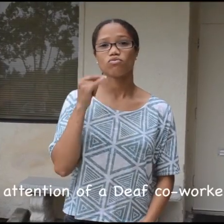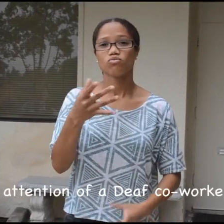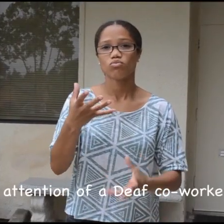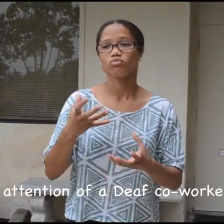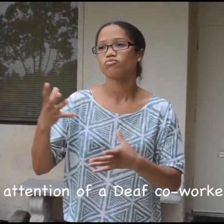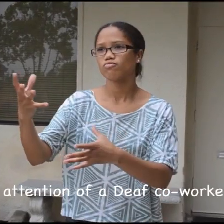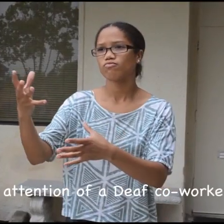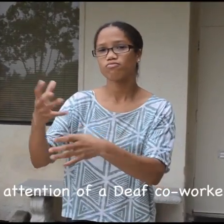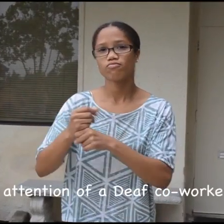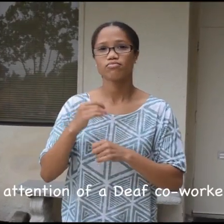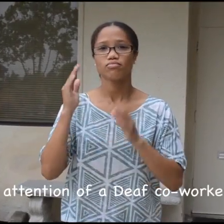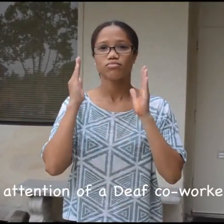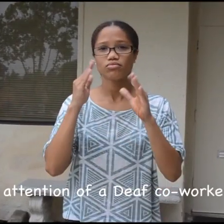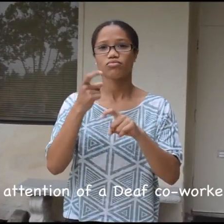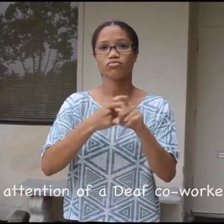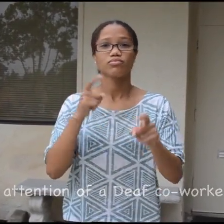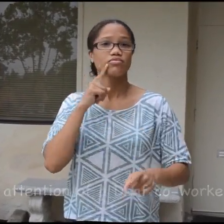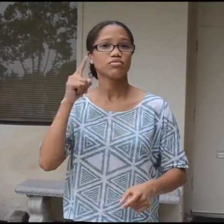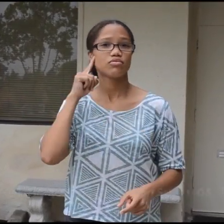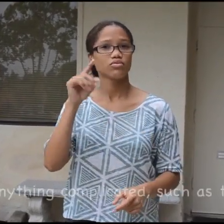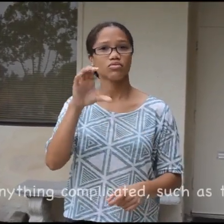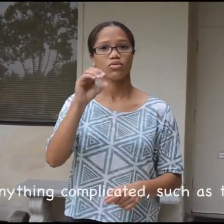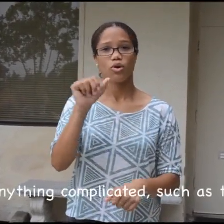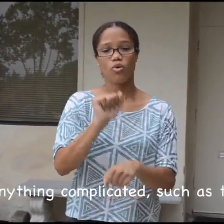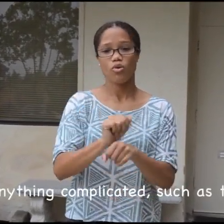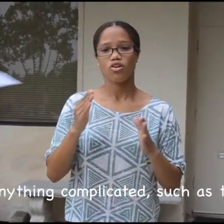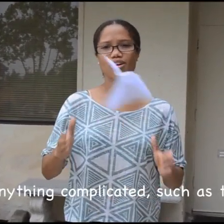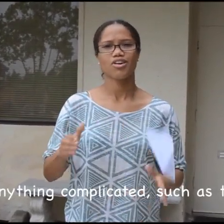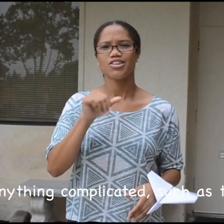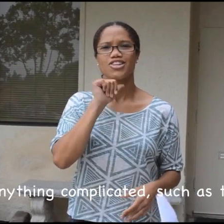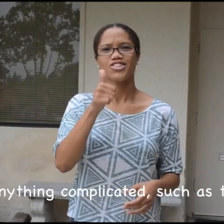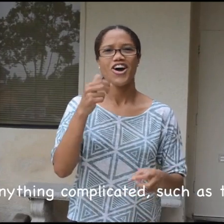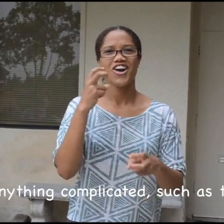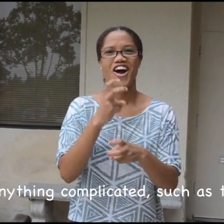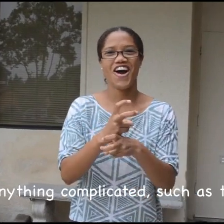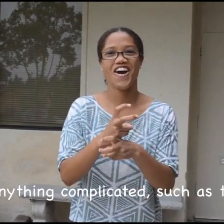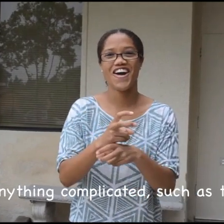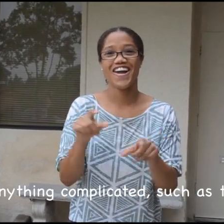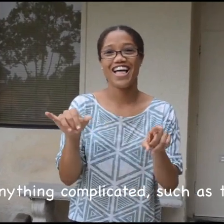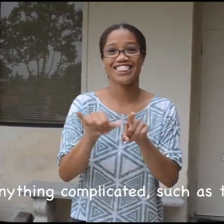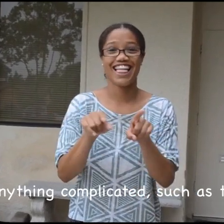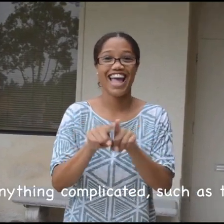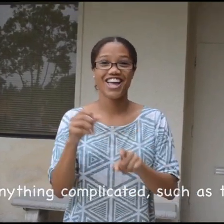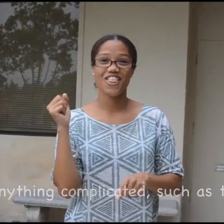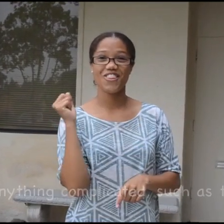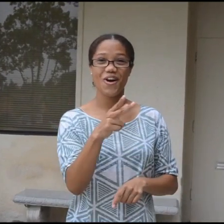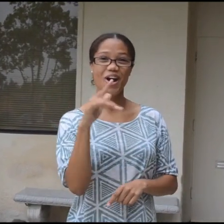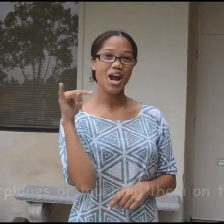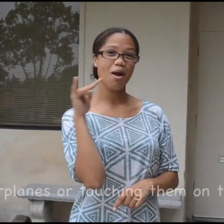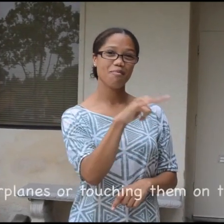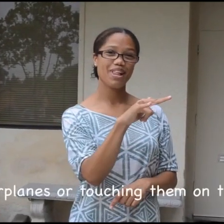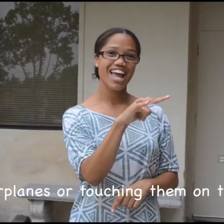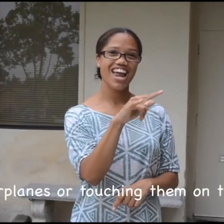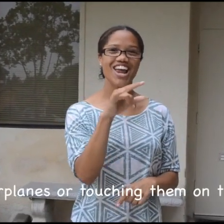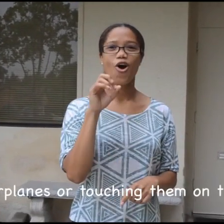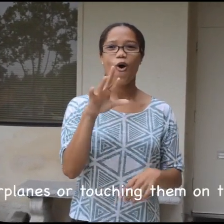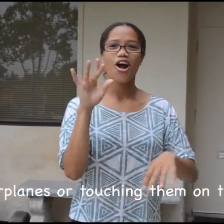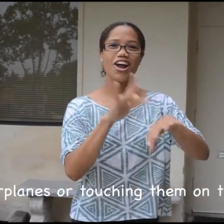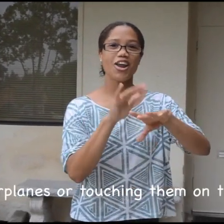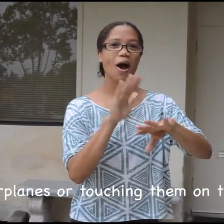Grabbing attention of a deaf coworker doesn't require anything complicated, such as throwing paper airplanes or touching them